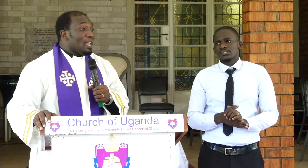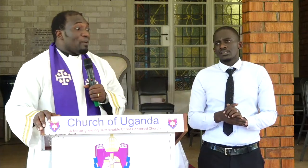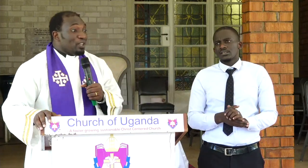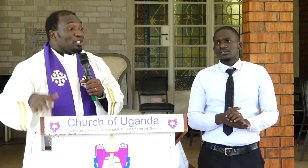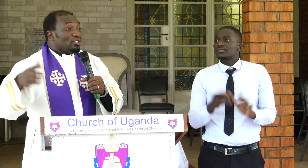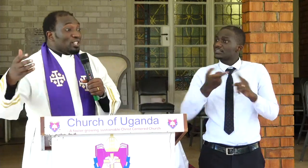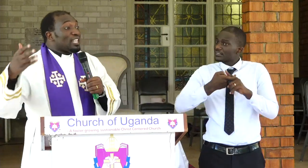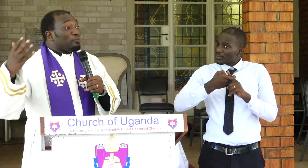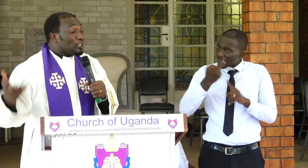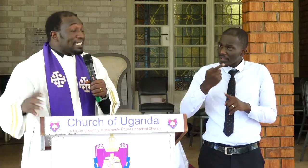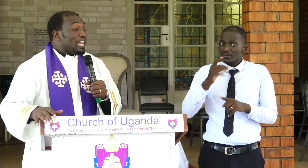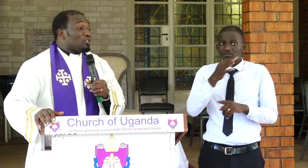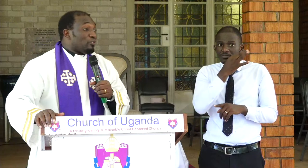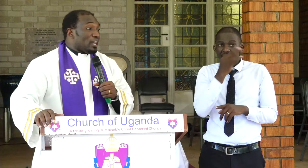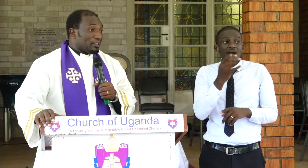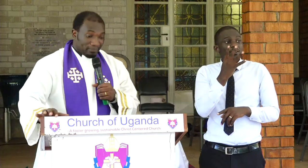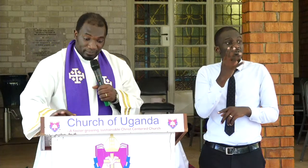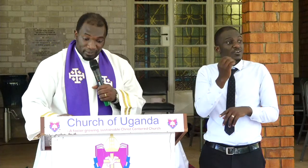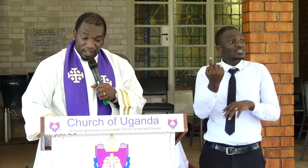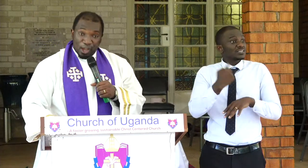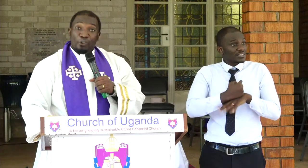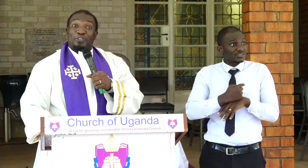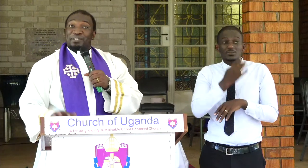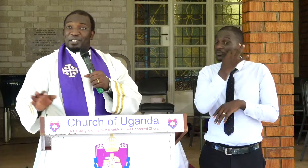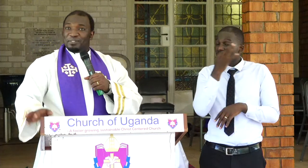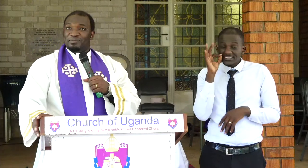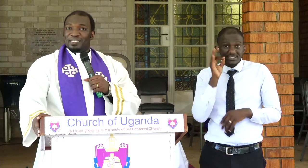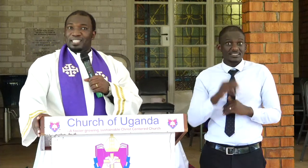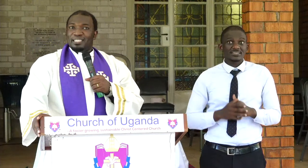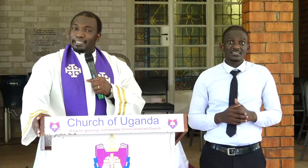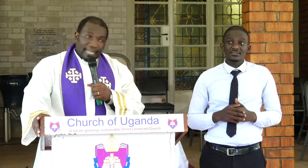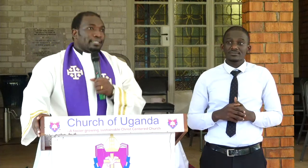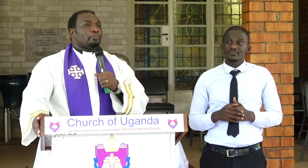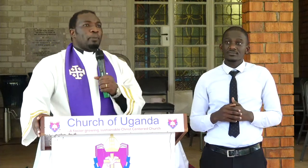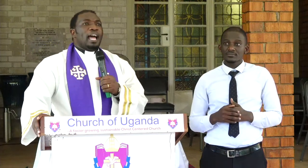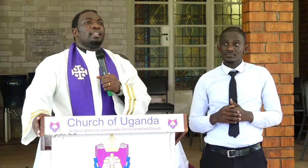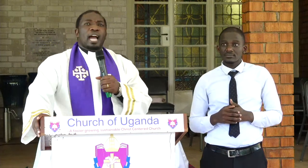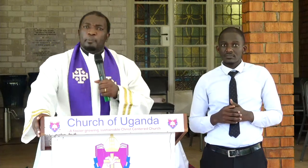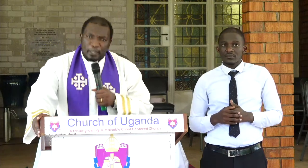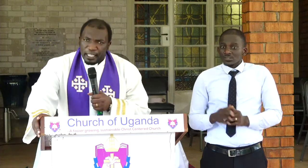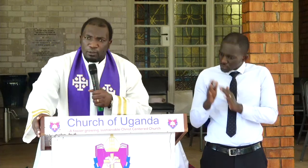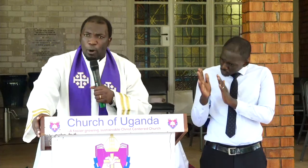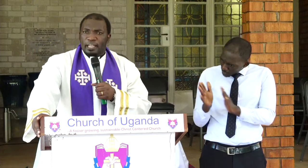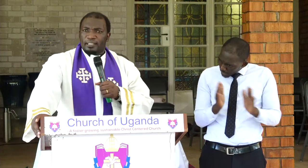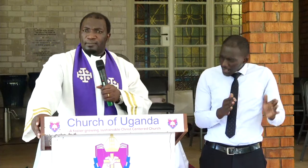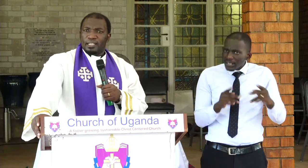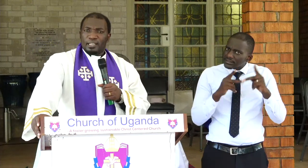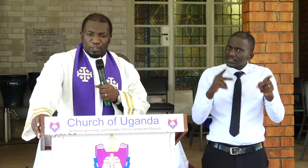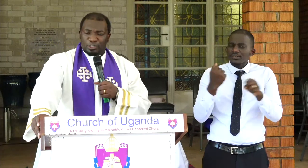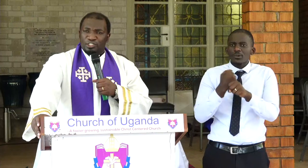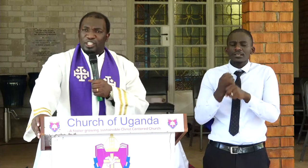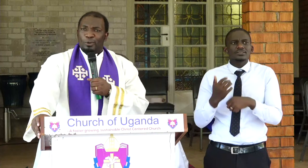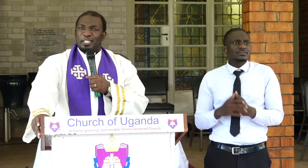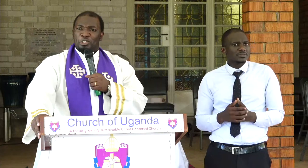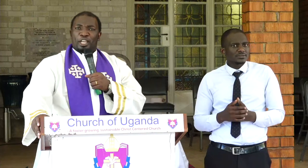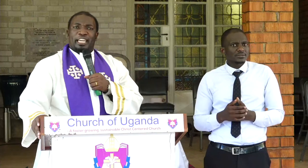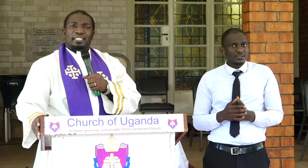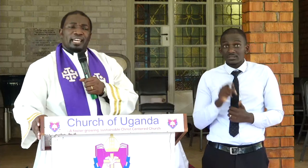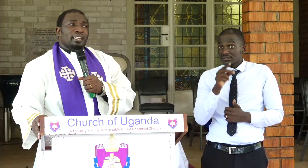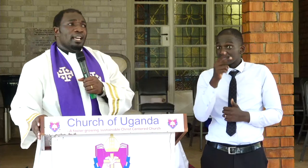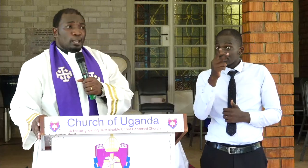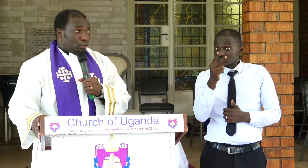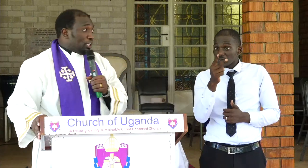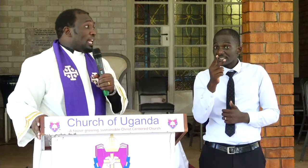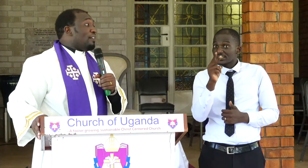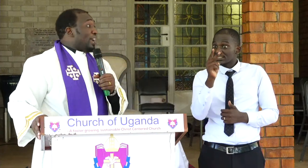what? These are 40 days of what? Of fasting. Just plan and begin working. This is the 22nd